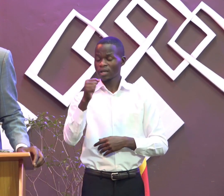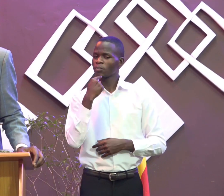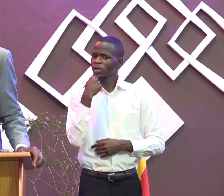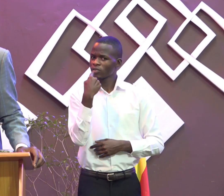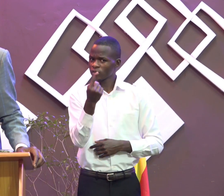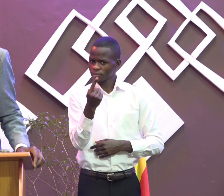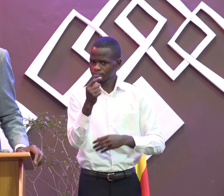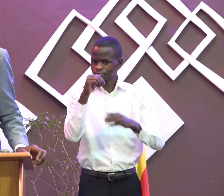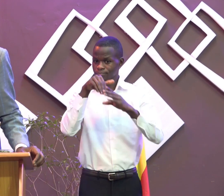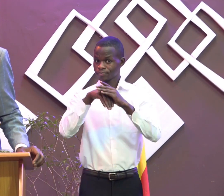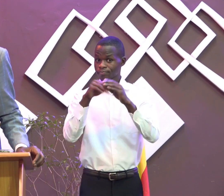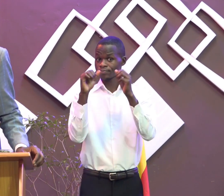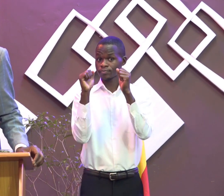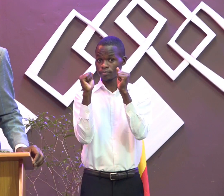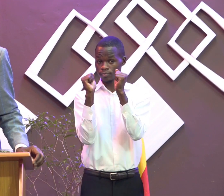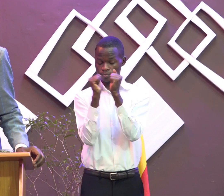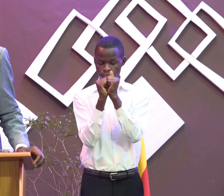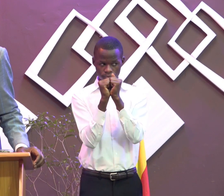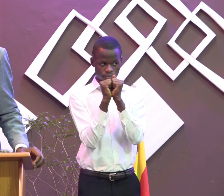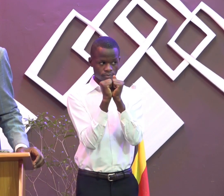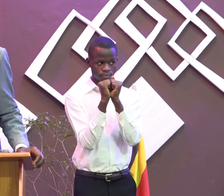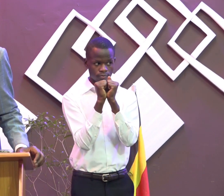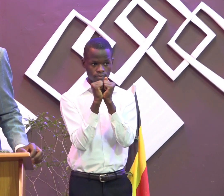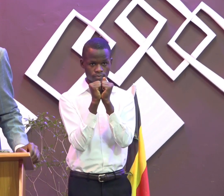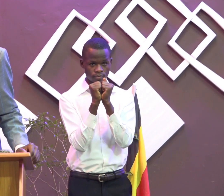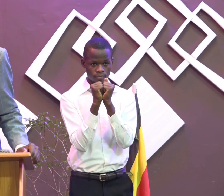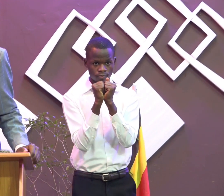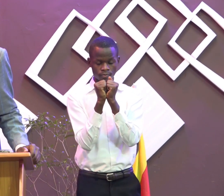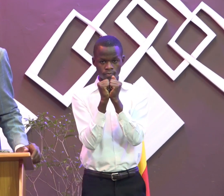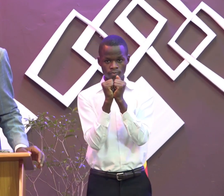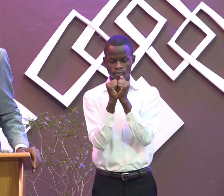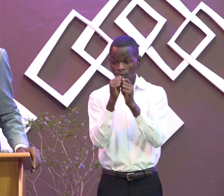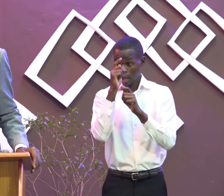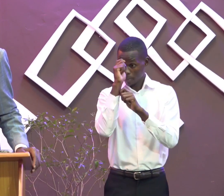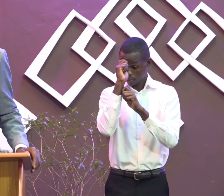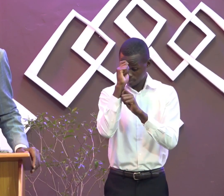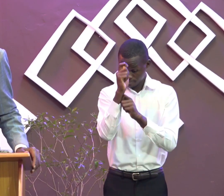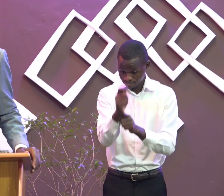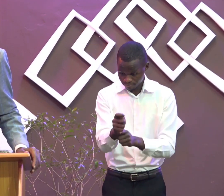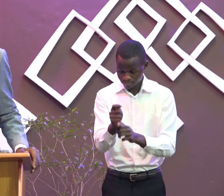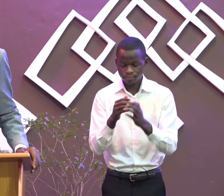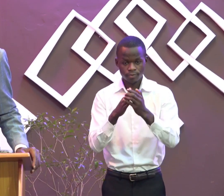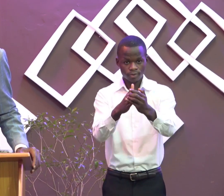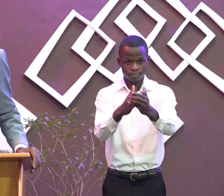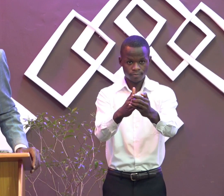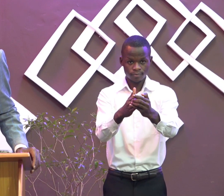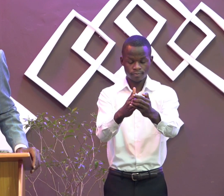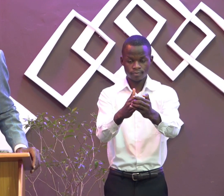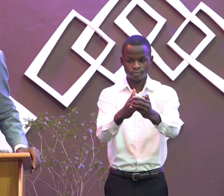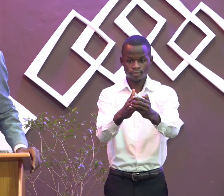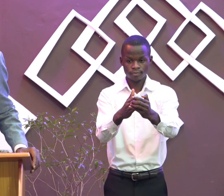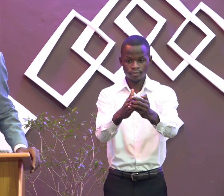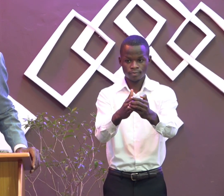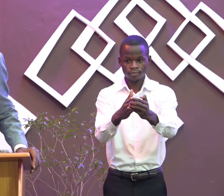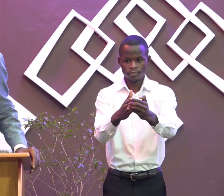mu ssuula ekkumi. This is what he says in chapter 10. Nga tuli mu kugondera obukulembeze. As we talk about honoring and